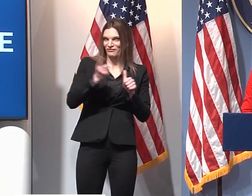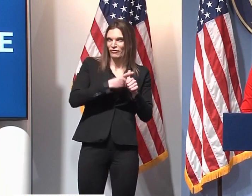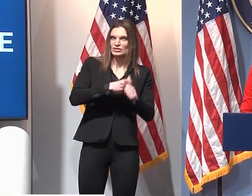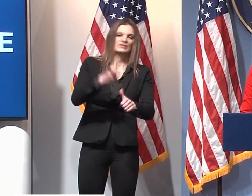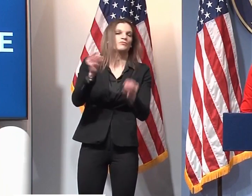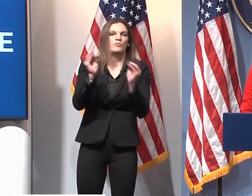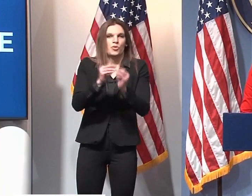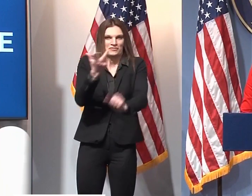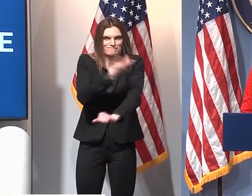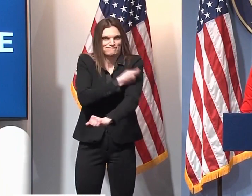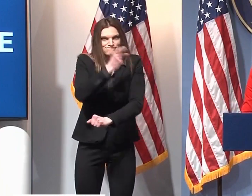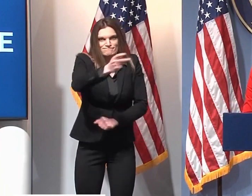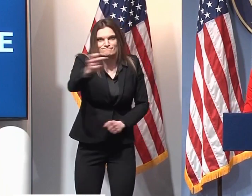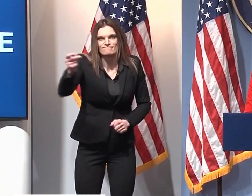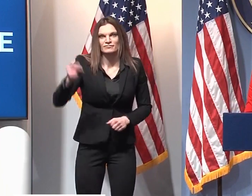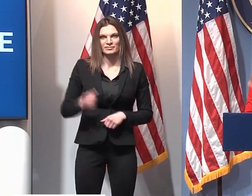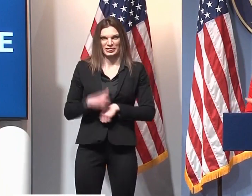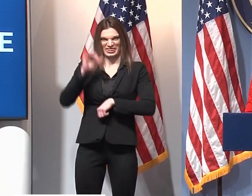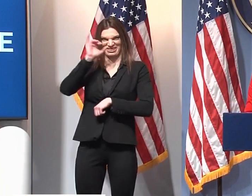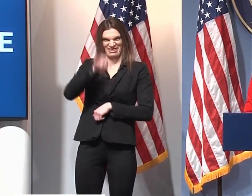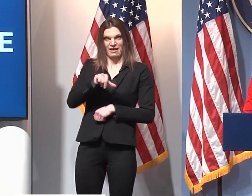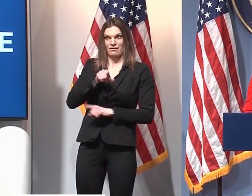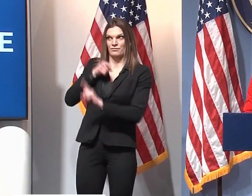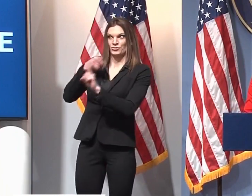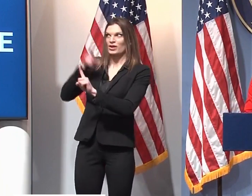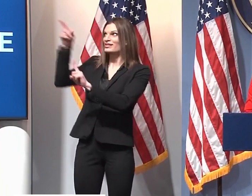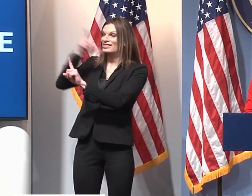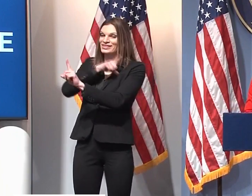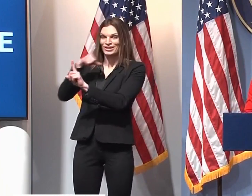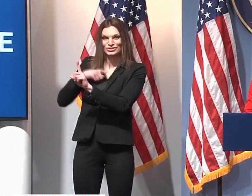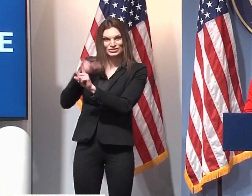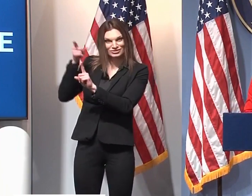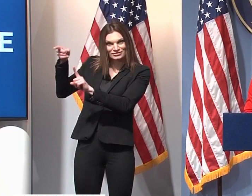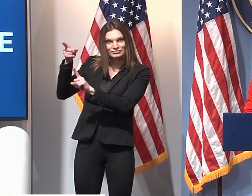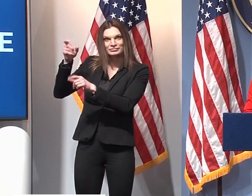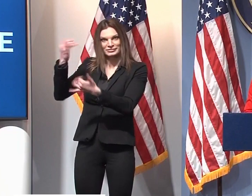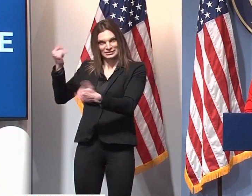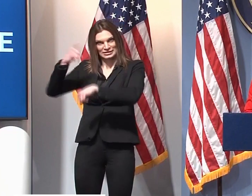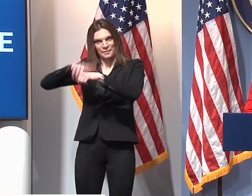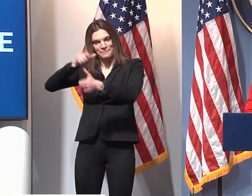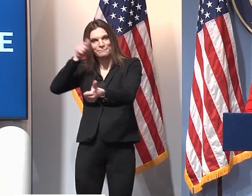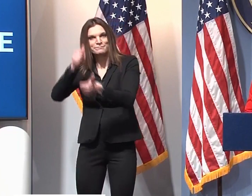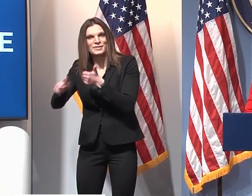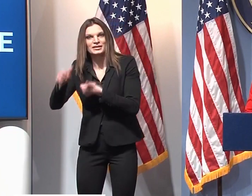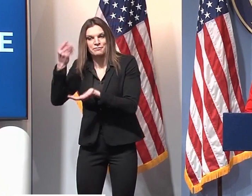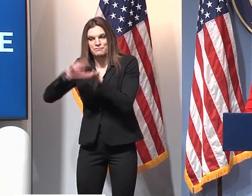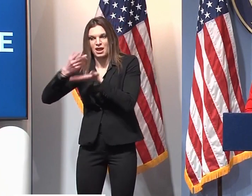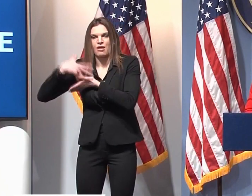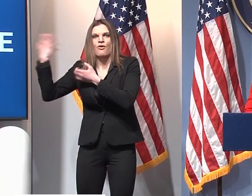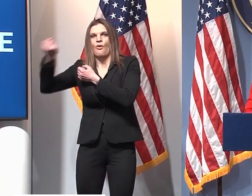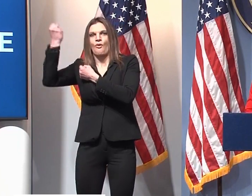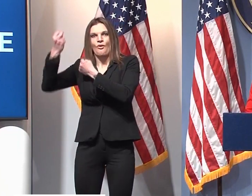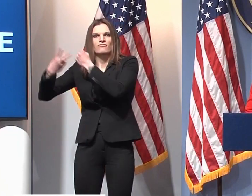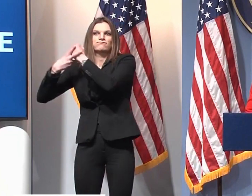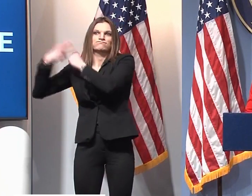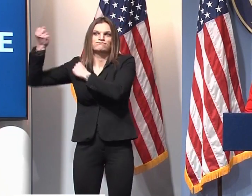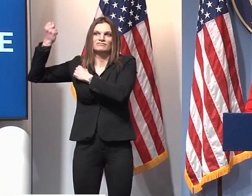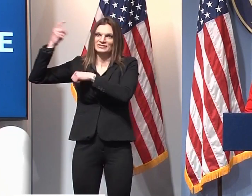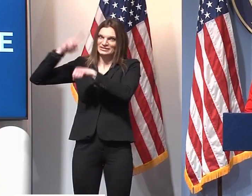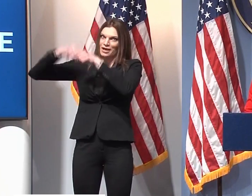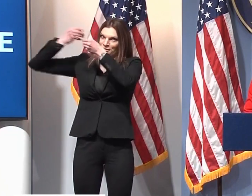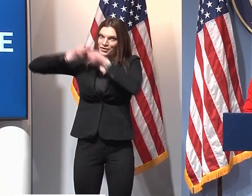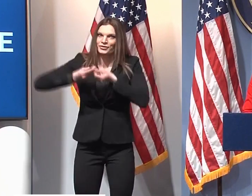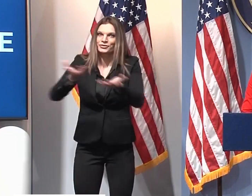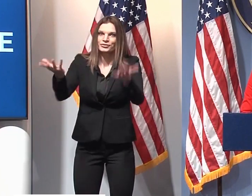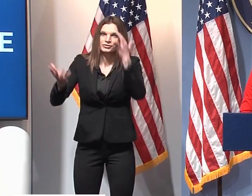to join forces and get the Michigan legislature to pass the Michigan COVID recovery plan. Our success